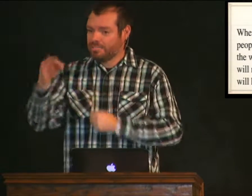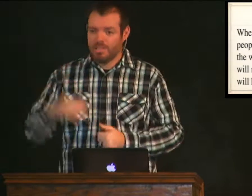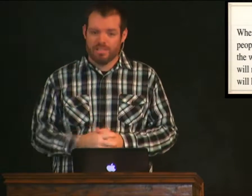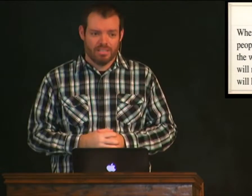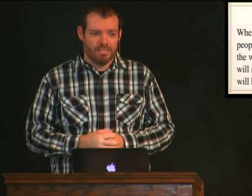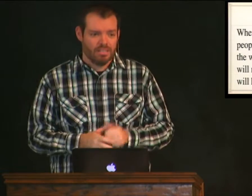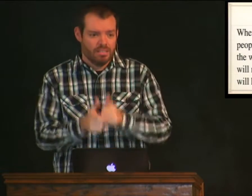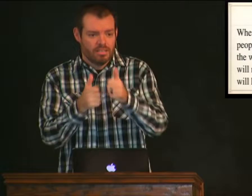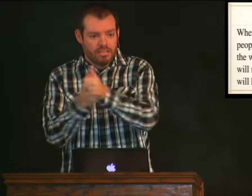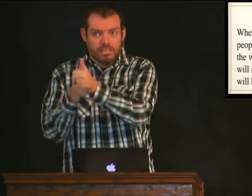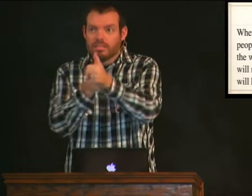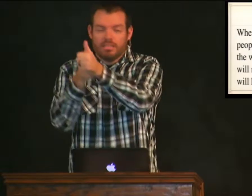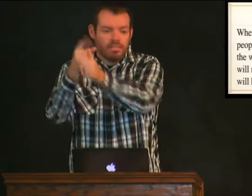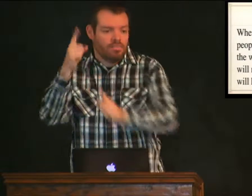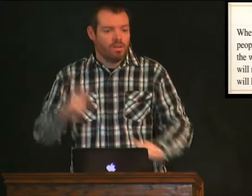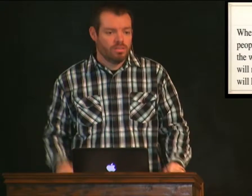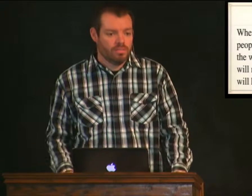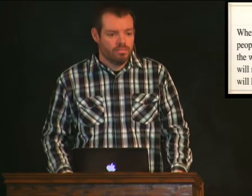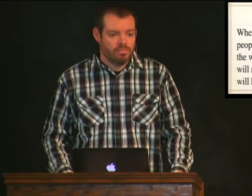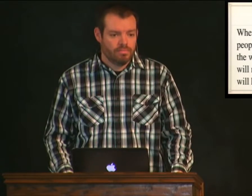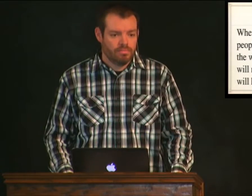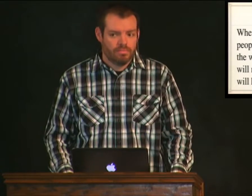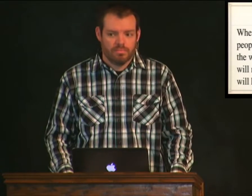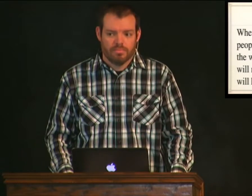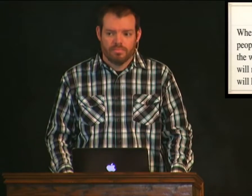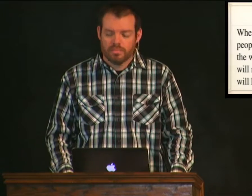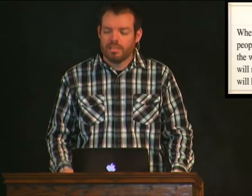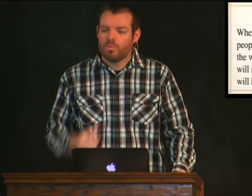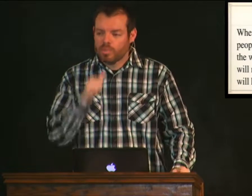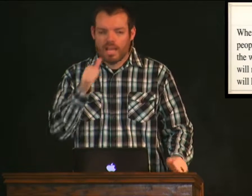live in the Spirit and follow him.